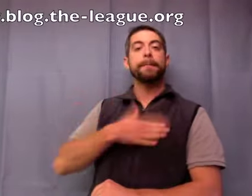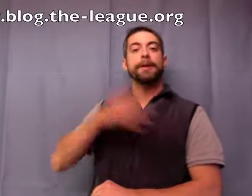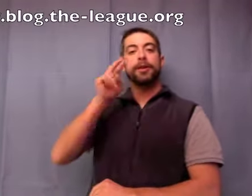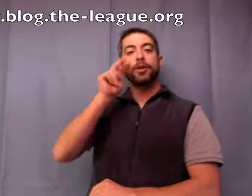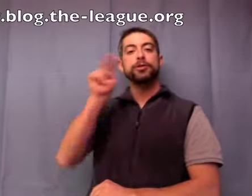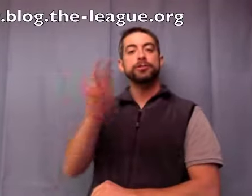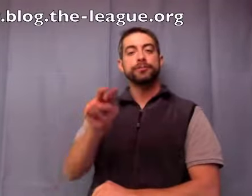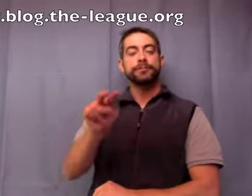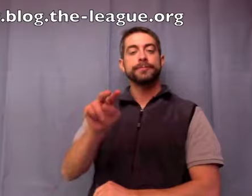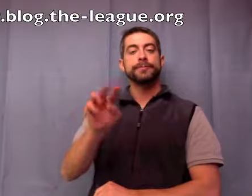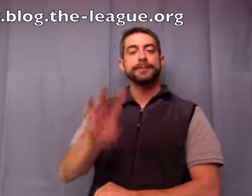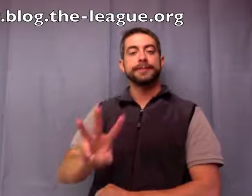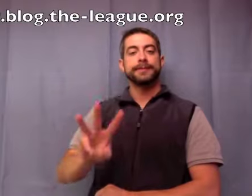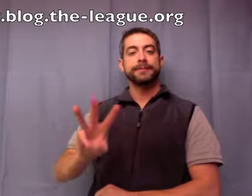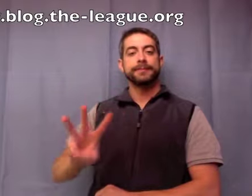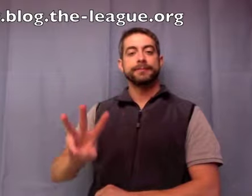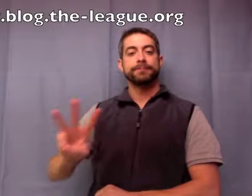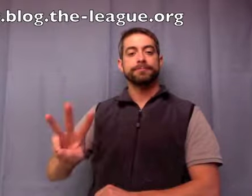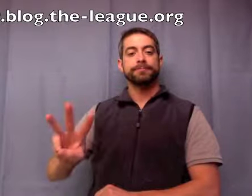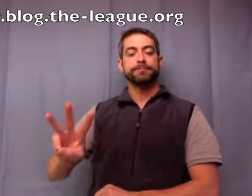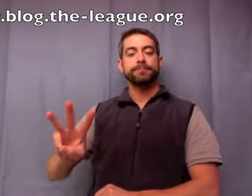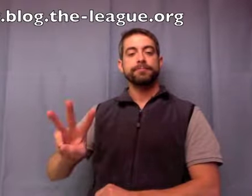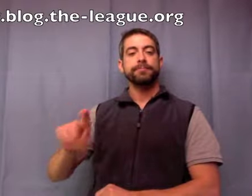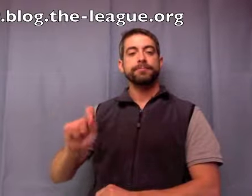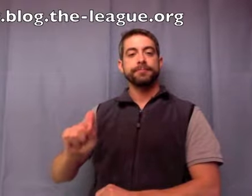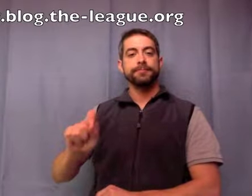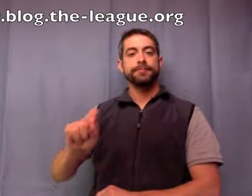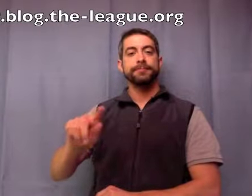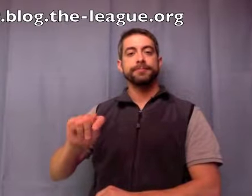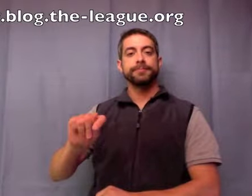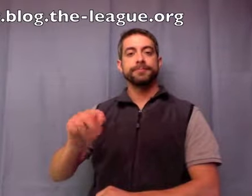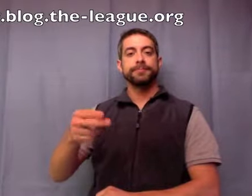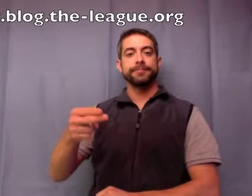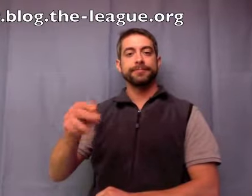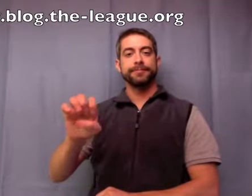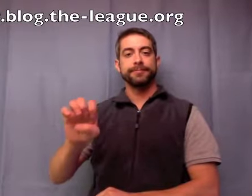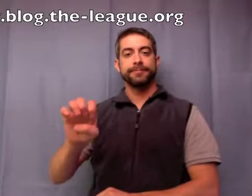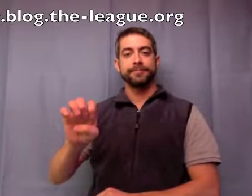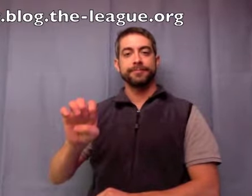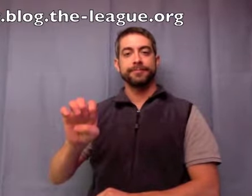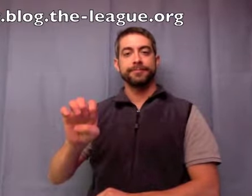www.blog.the-league.org.